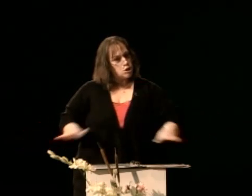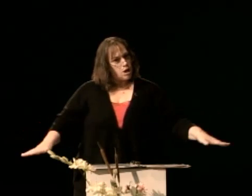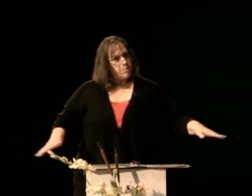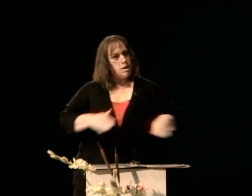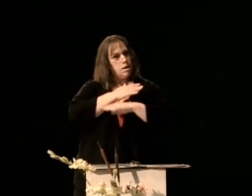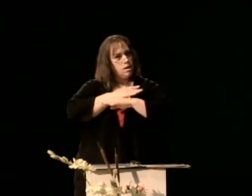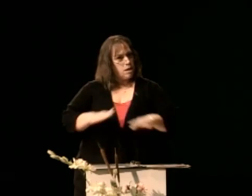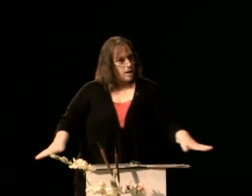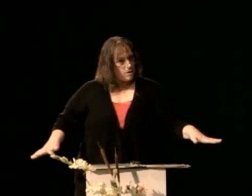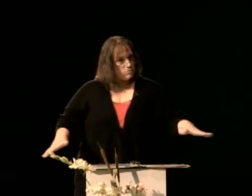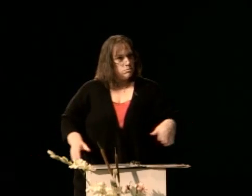it now.